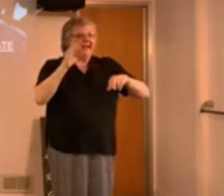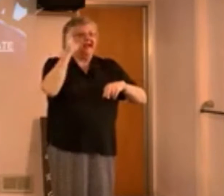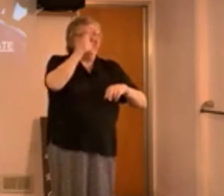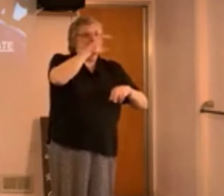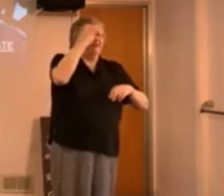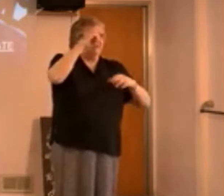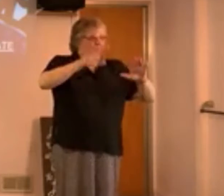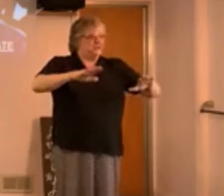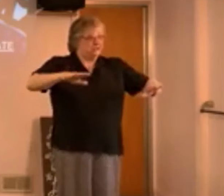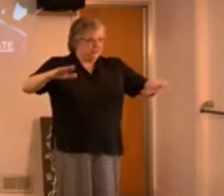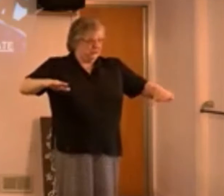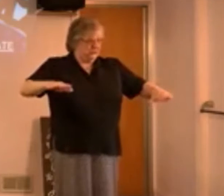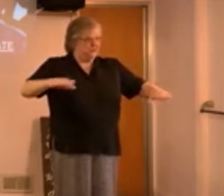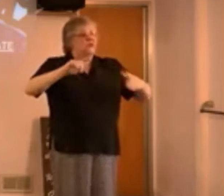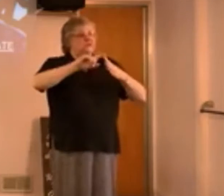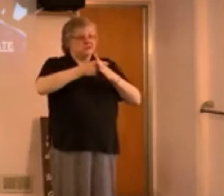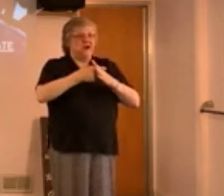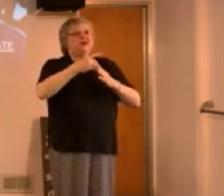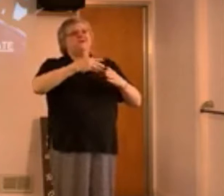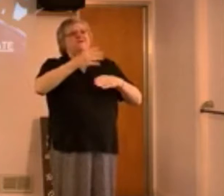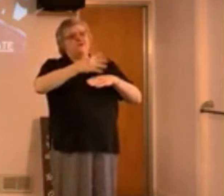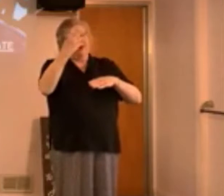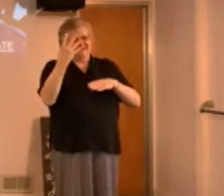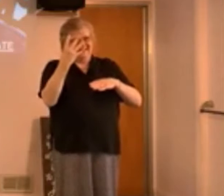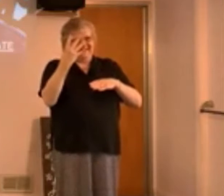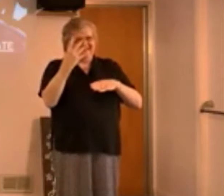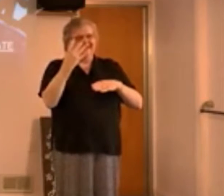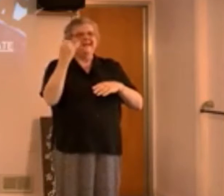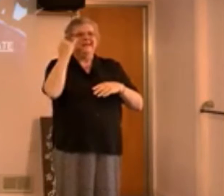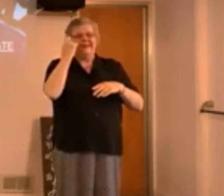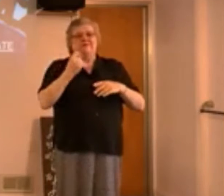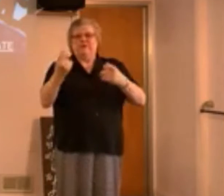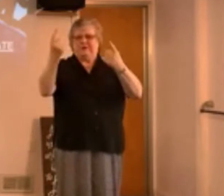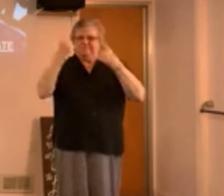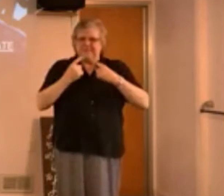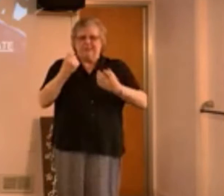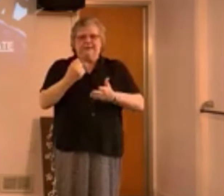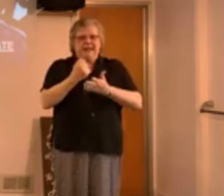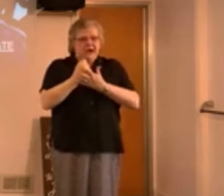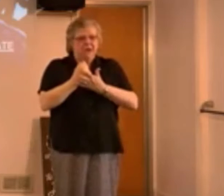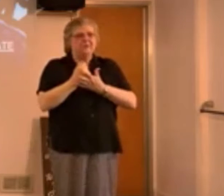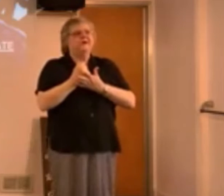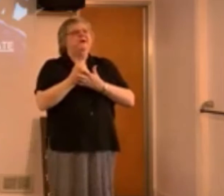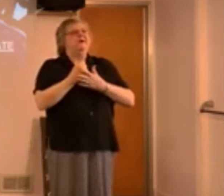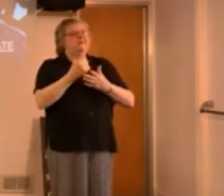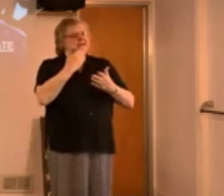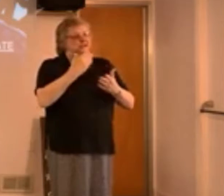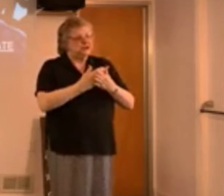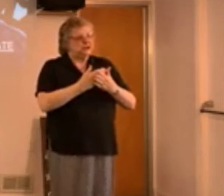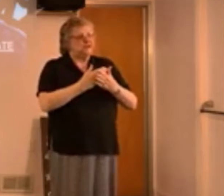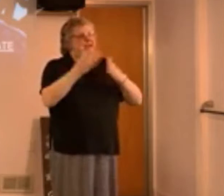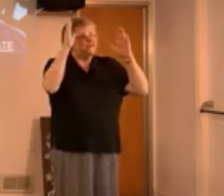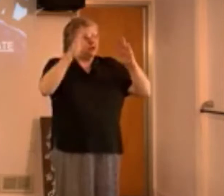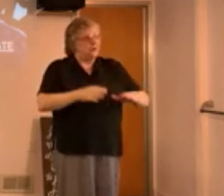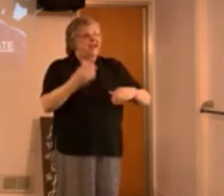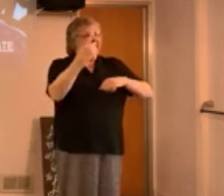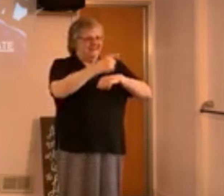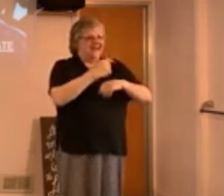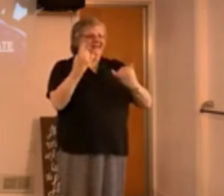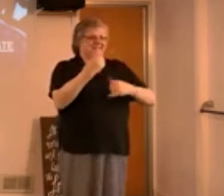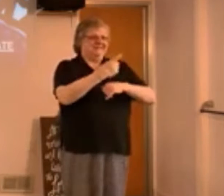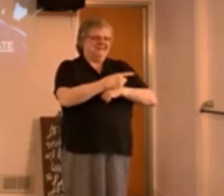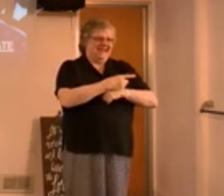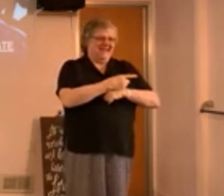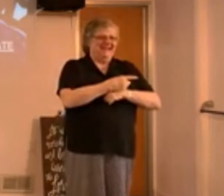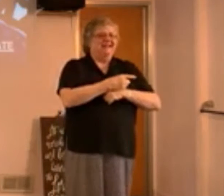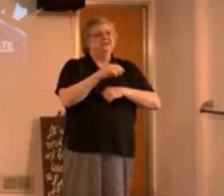a delay. We are needing volunteers. We have some volunteers unable to do it on our makeup day. And so I